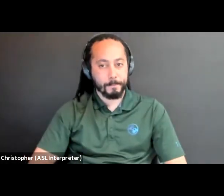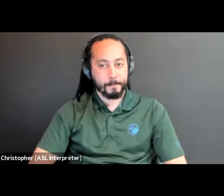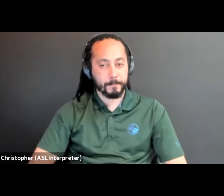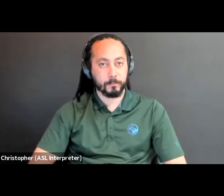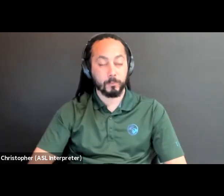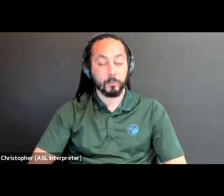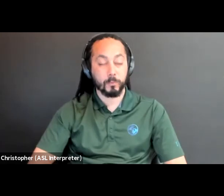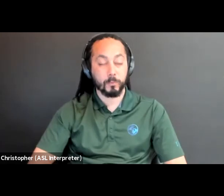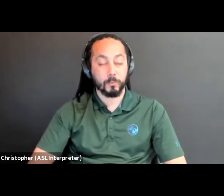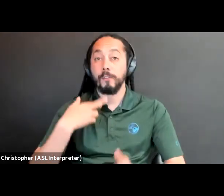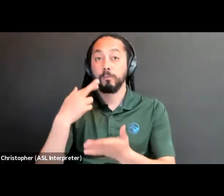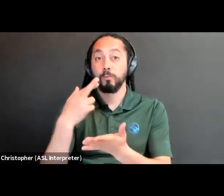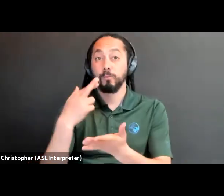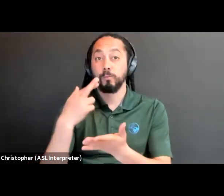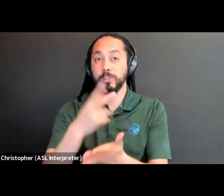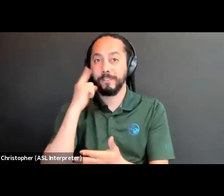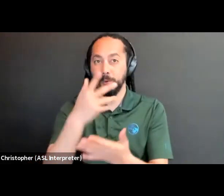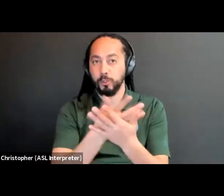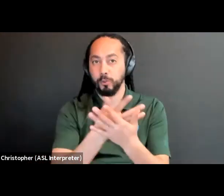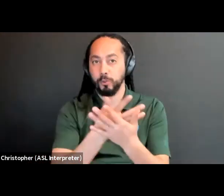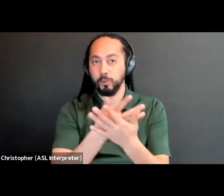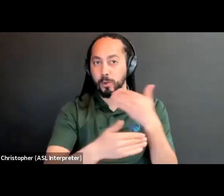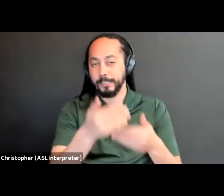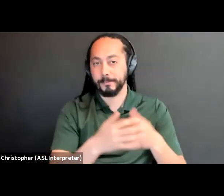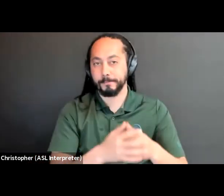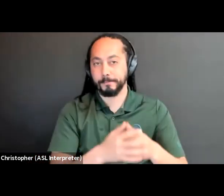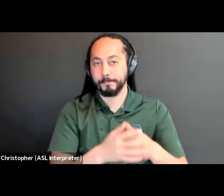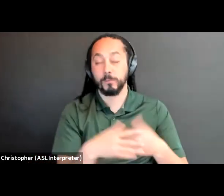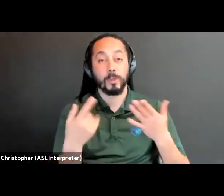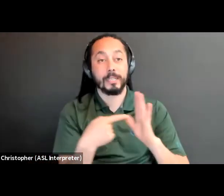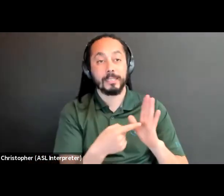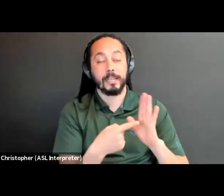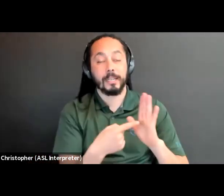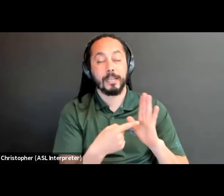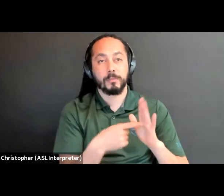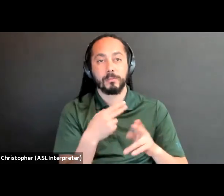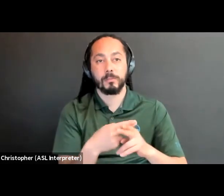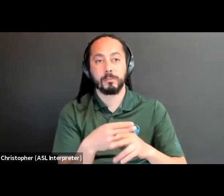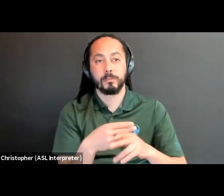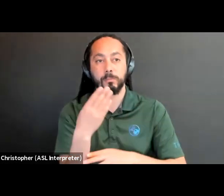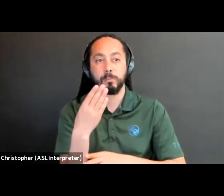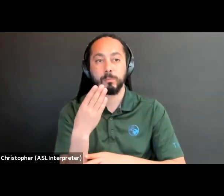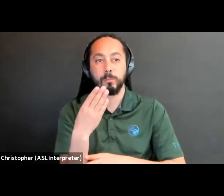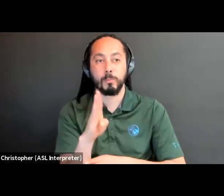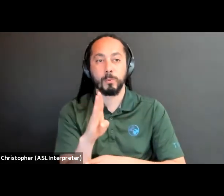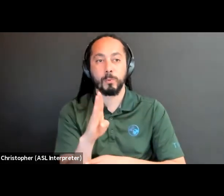this. One example is a blue rimmed worksheet. Now, you got a set